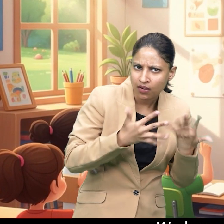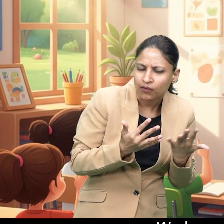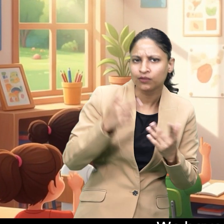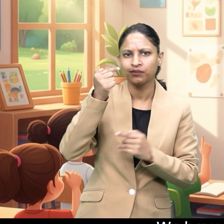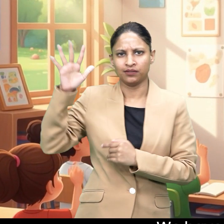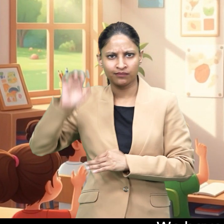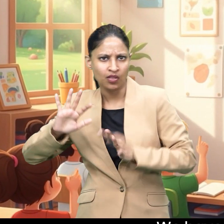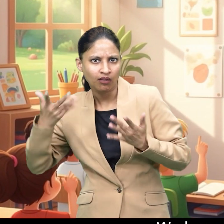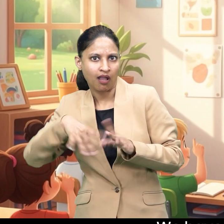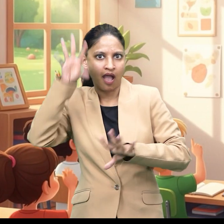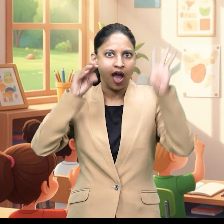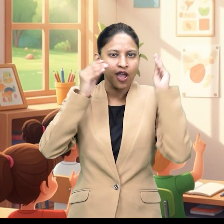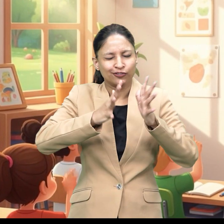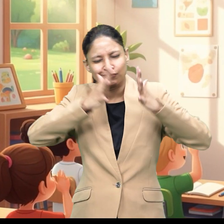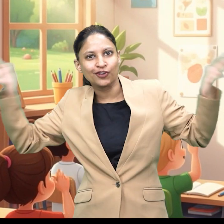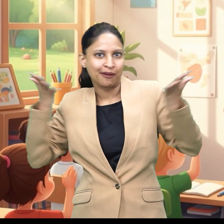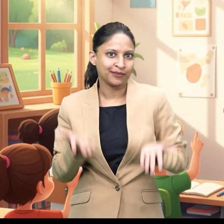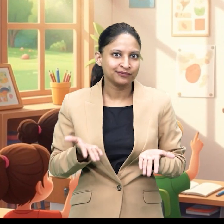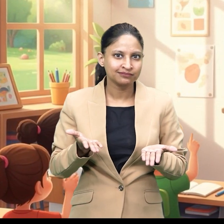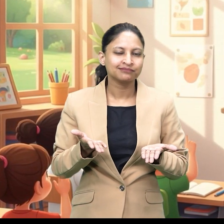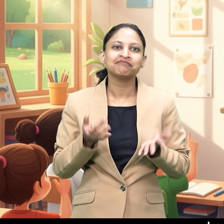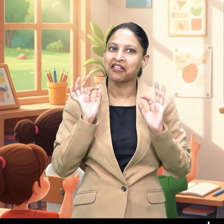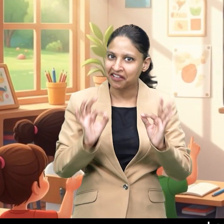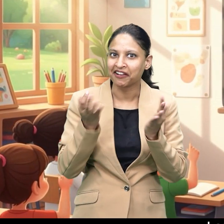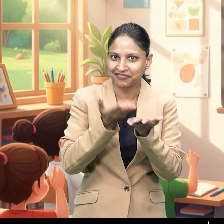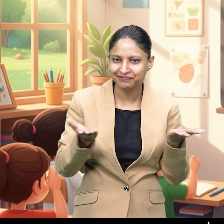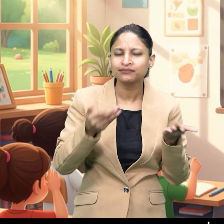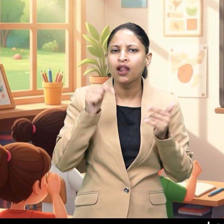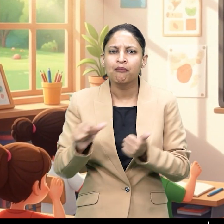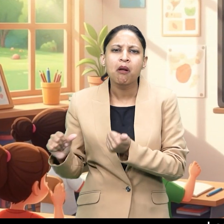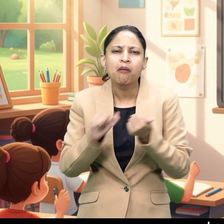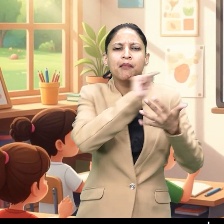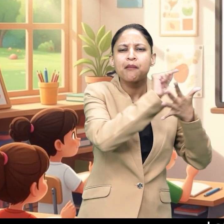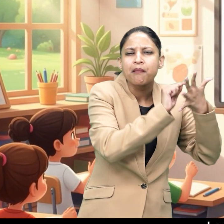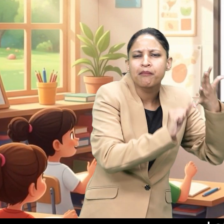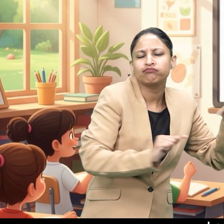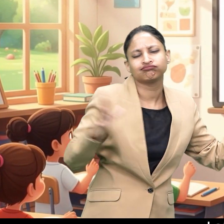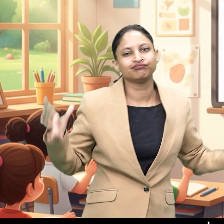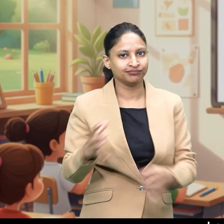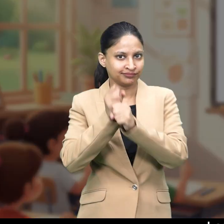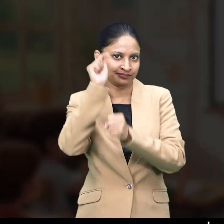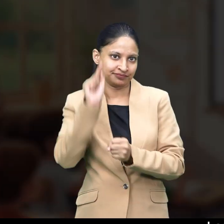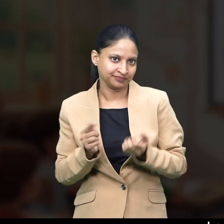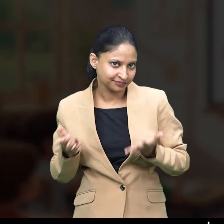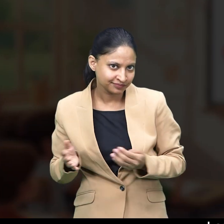a lot about addition and subtraction. Let's have a quick recap.